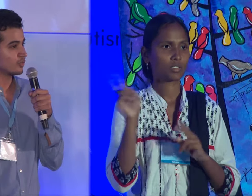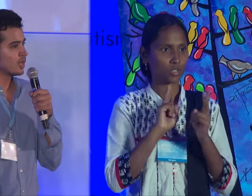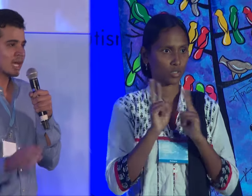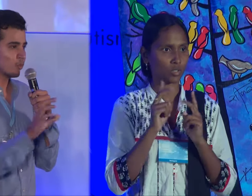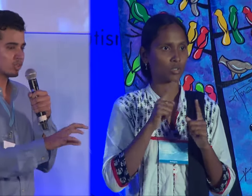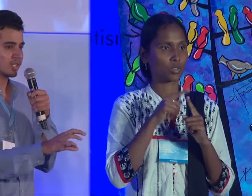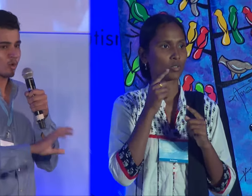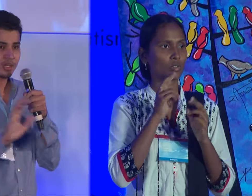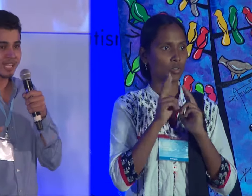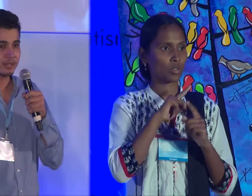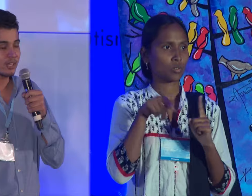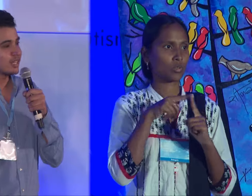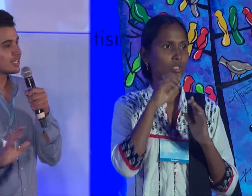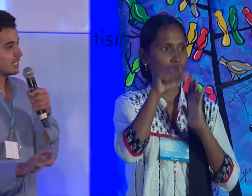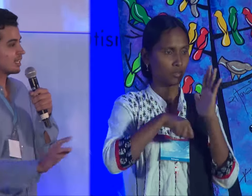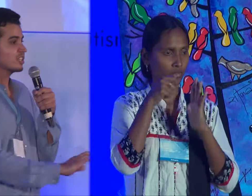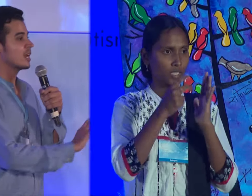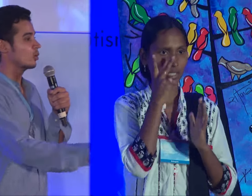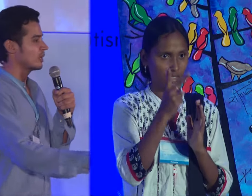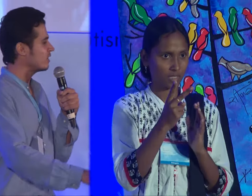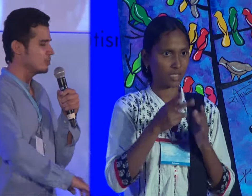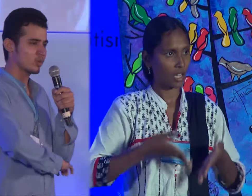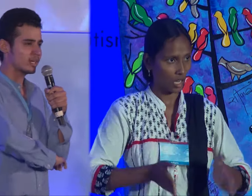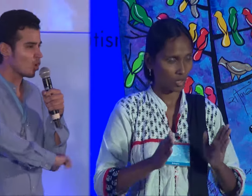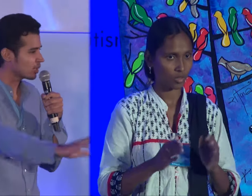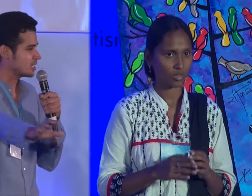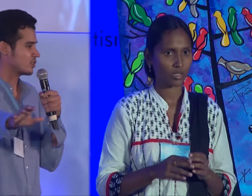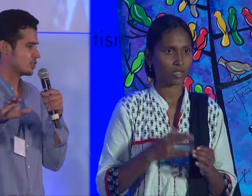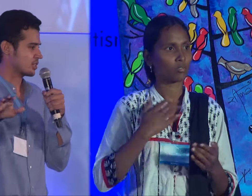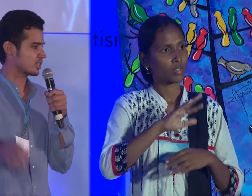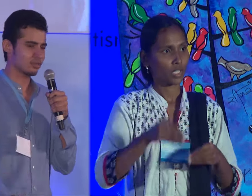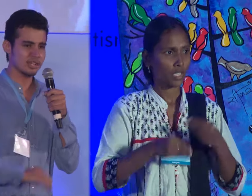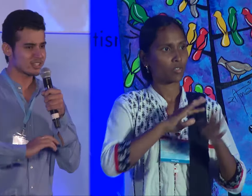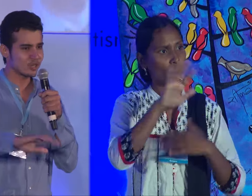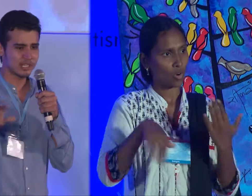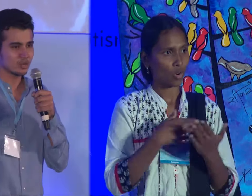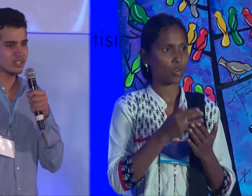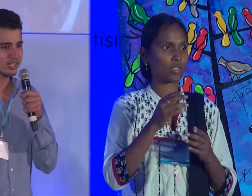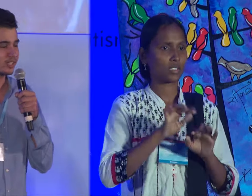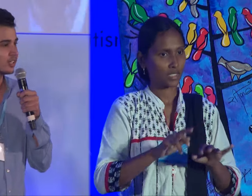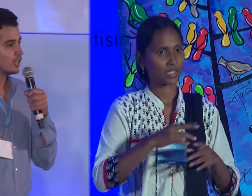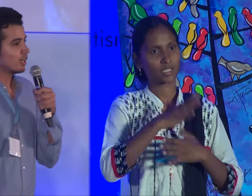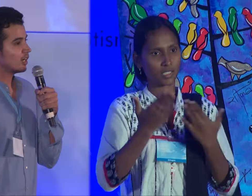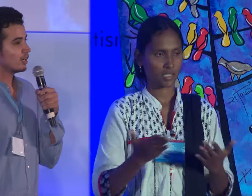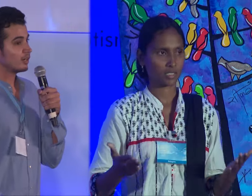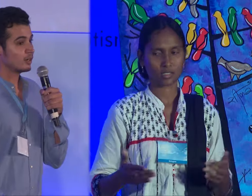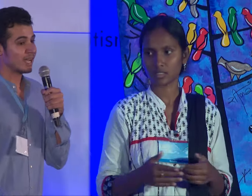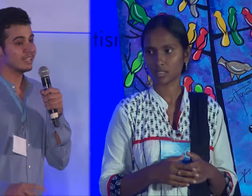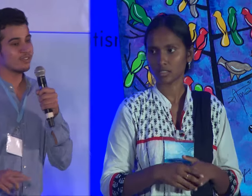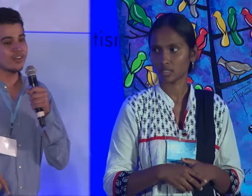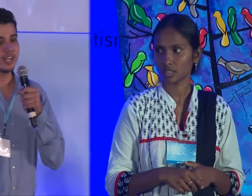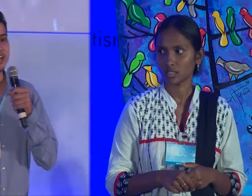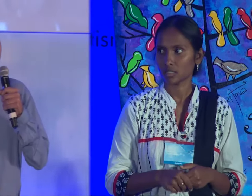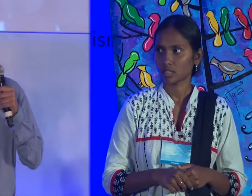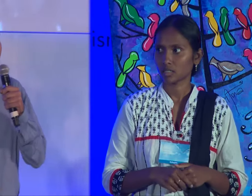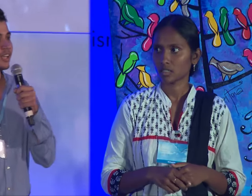for the film, and both of them on camera say that it is allowed, and we provide all kinds of assistance, and it is out there, you can see it. And